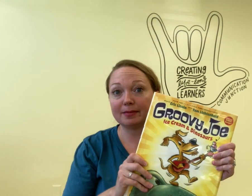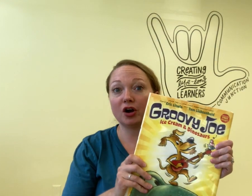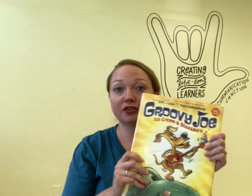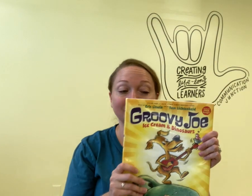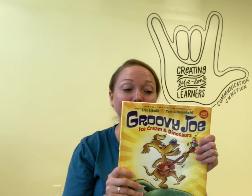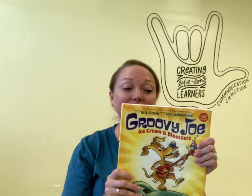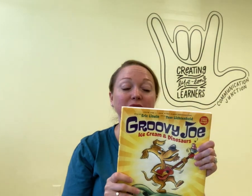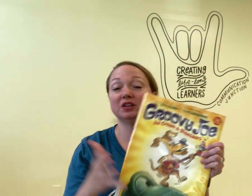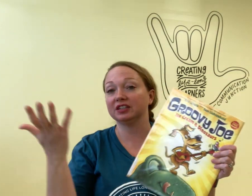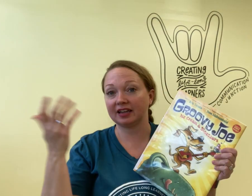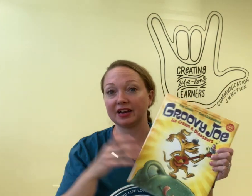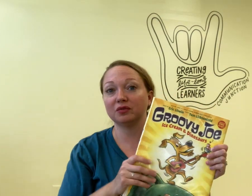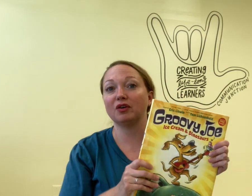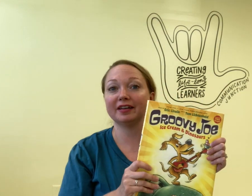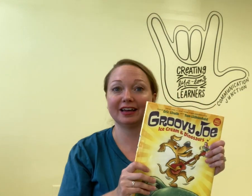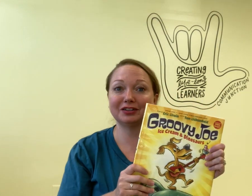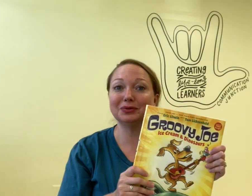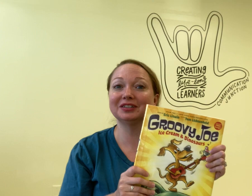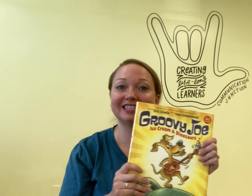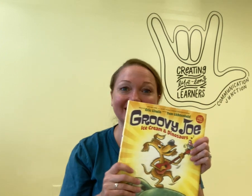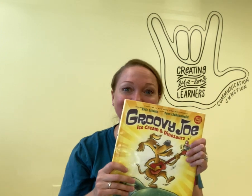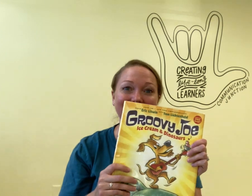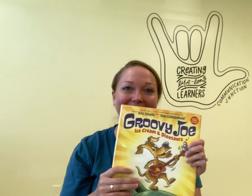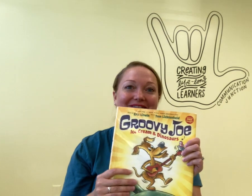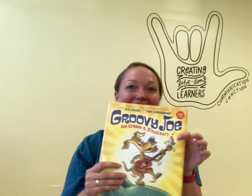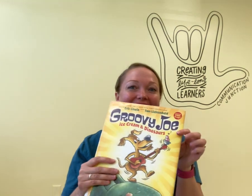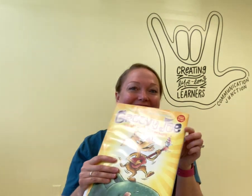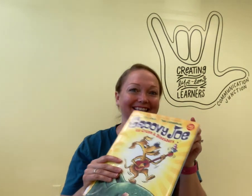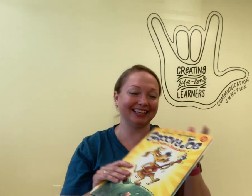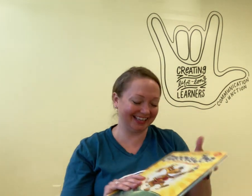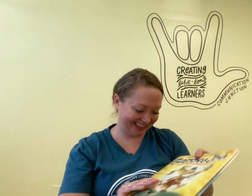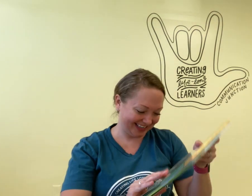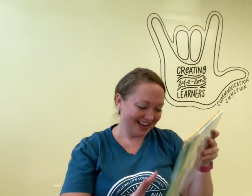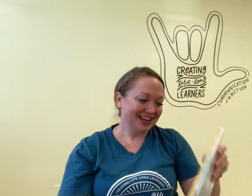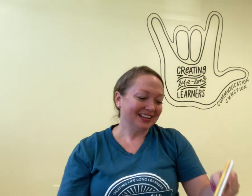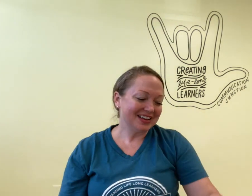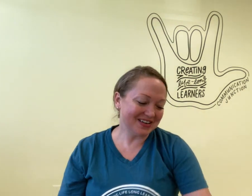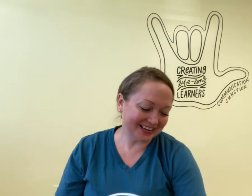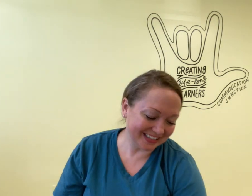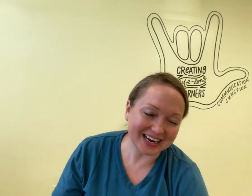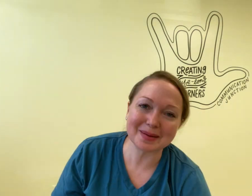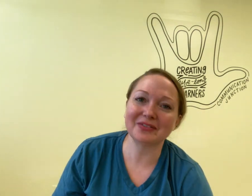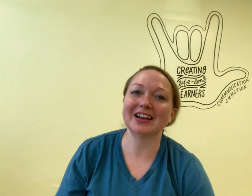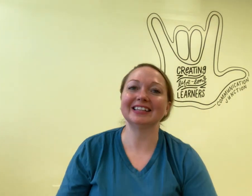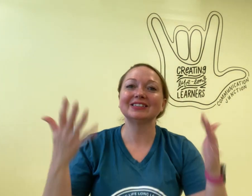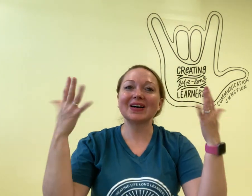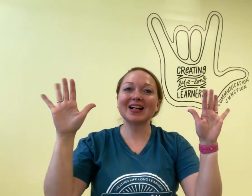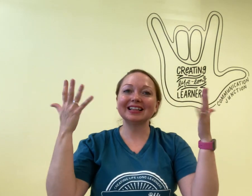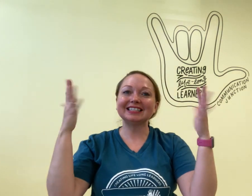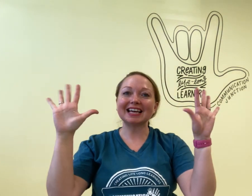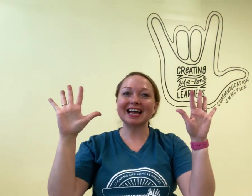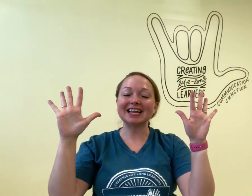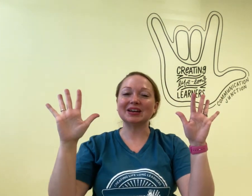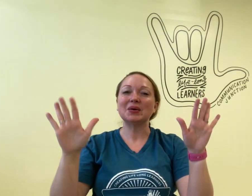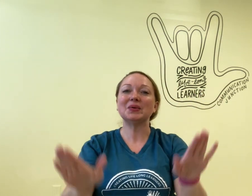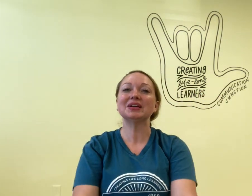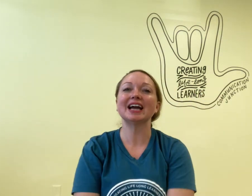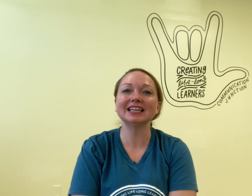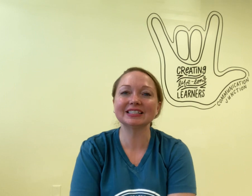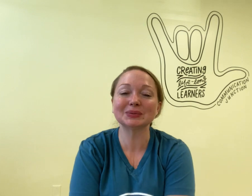author wrote this, which is kind of why that tune sticks in your head very easily. Good job, friends, all done. Well, guess what